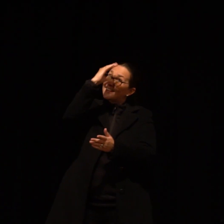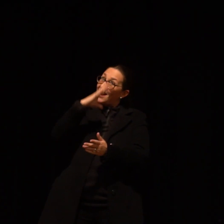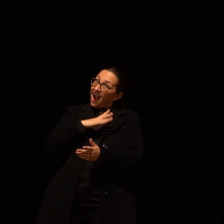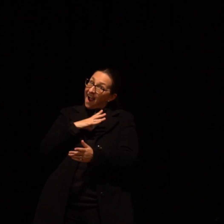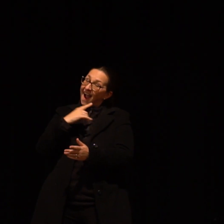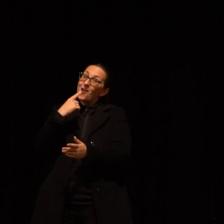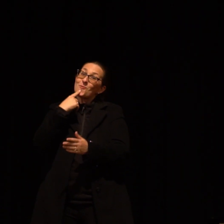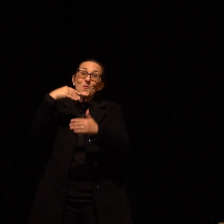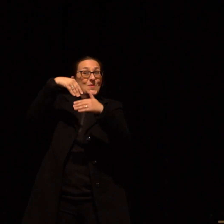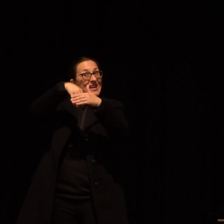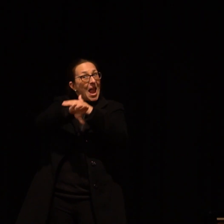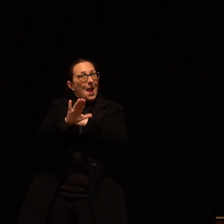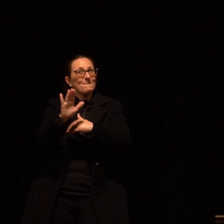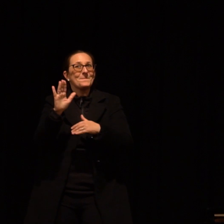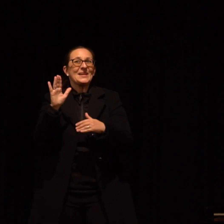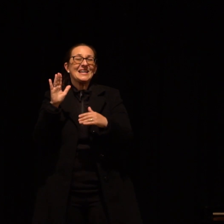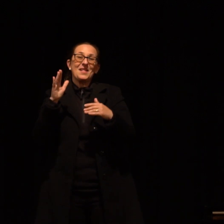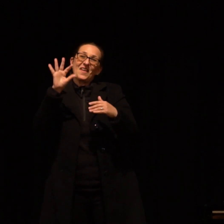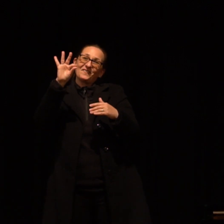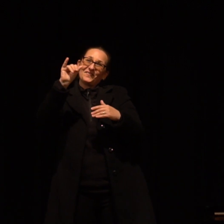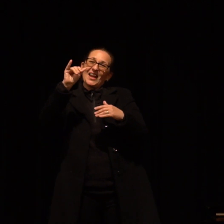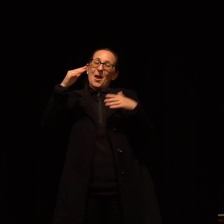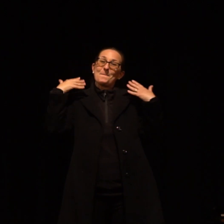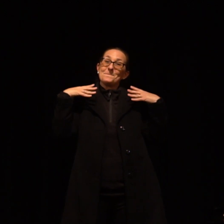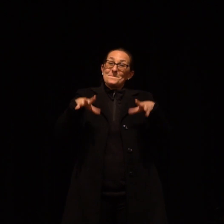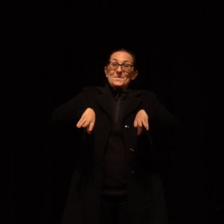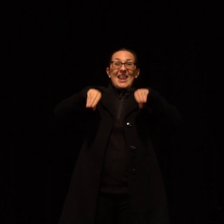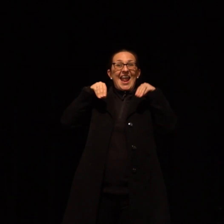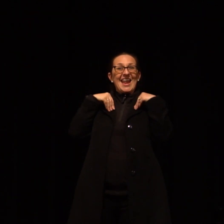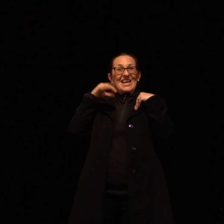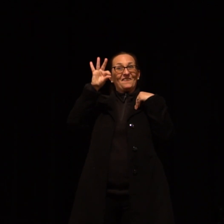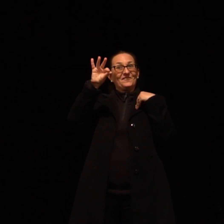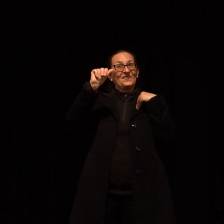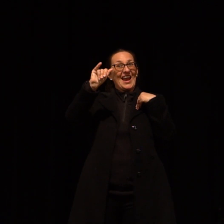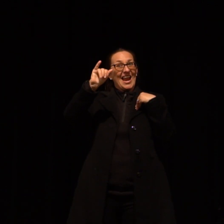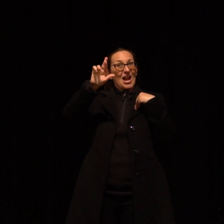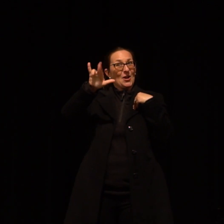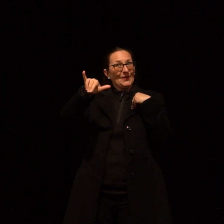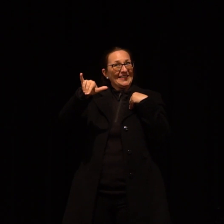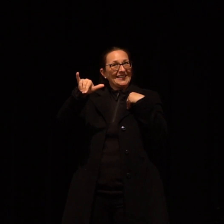But that guy who came onto the bus, who gave me the fairy blanket